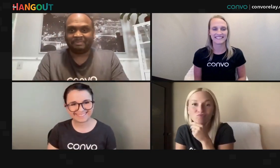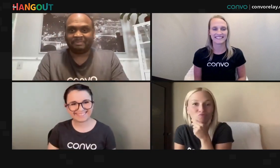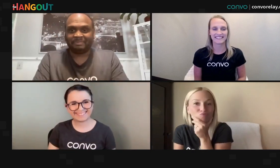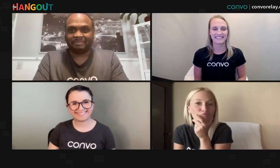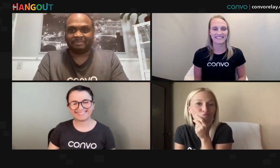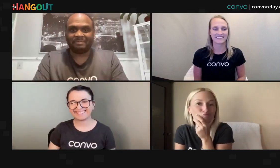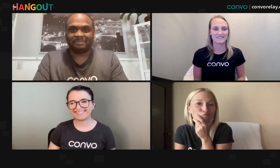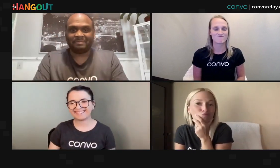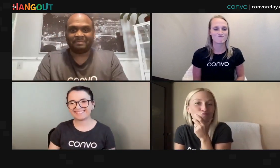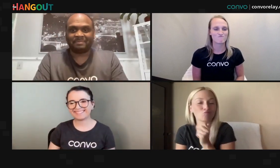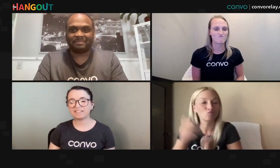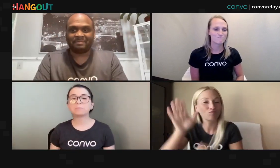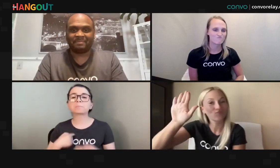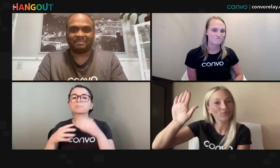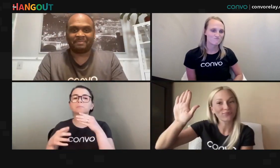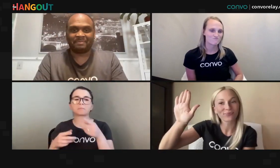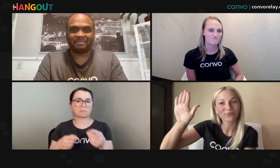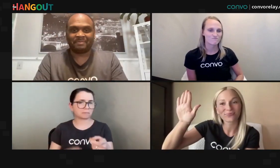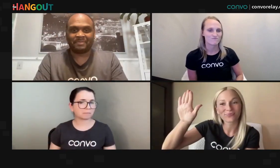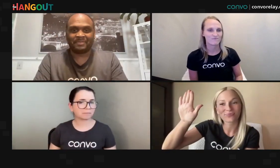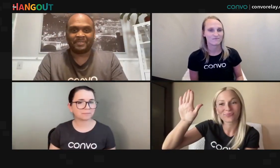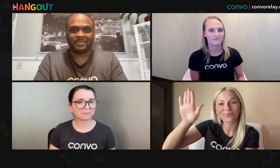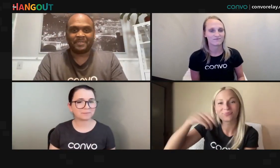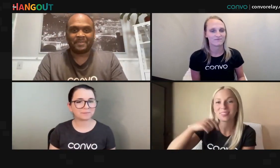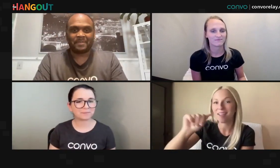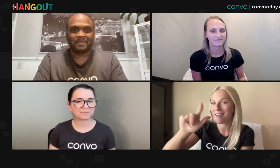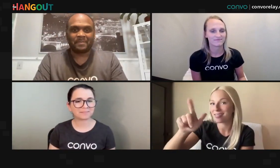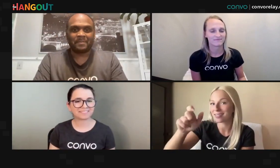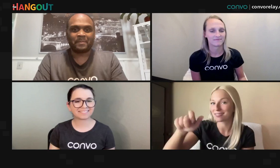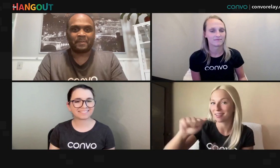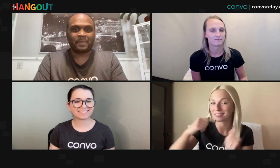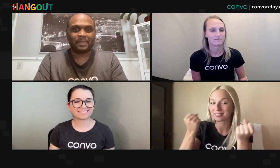This is Kelsey. We're open to any questions.